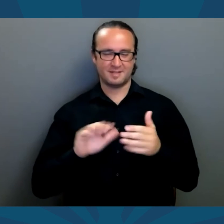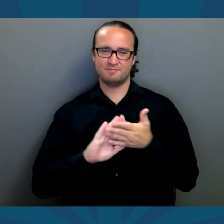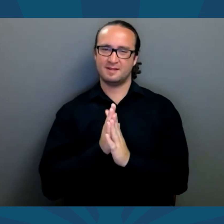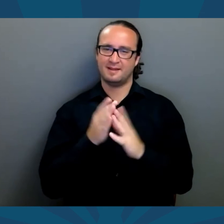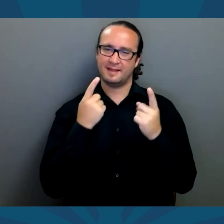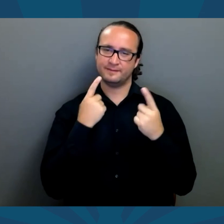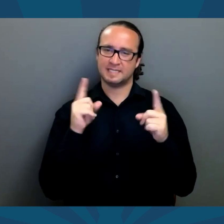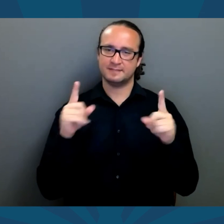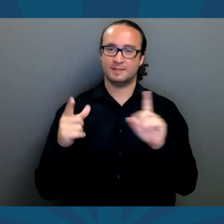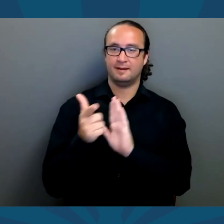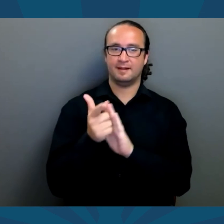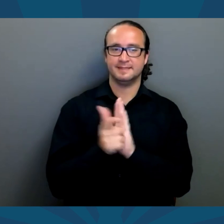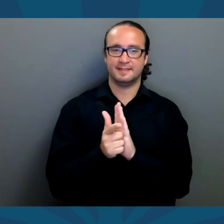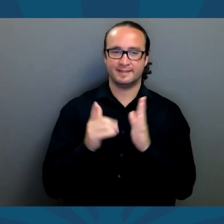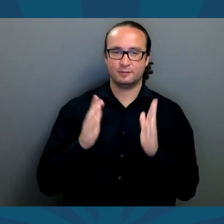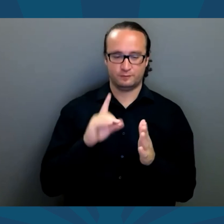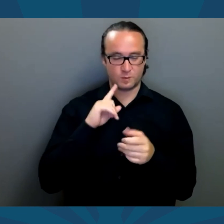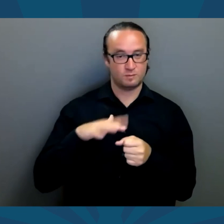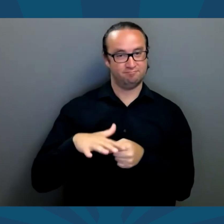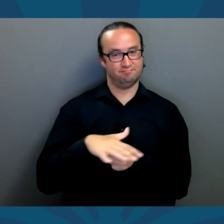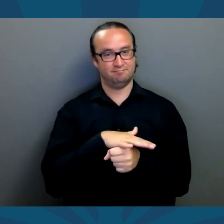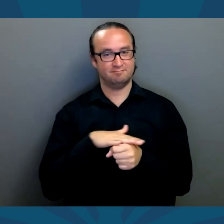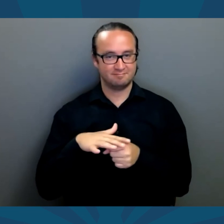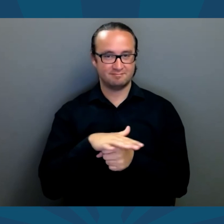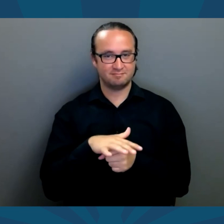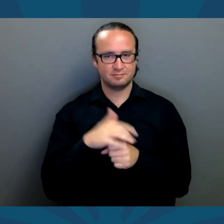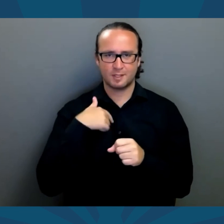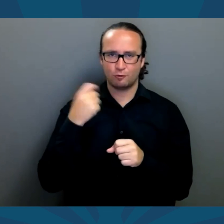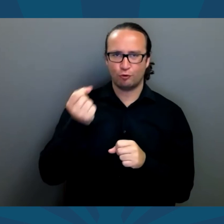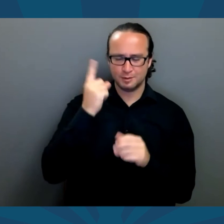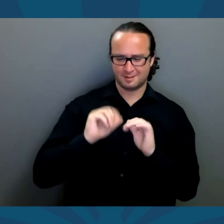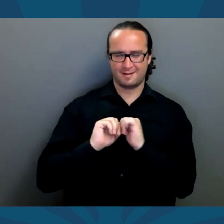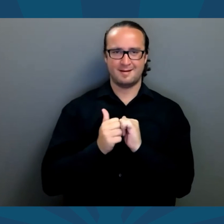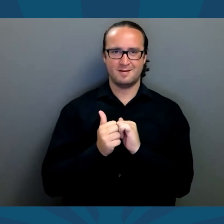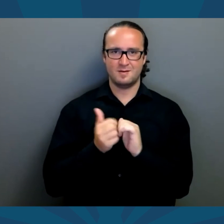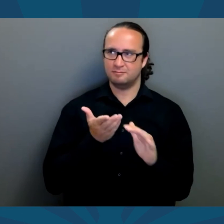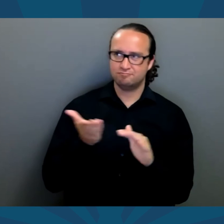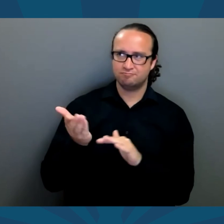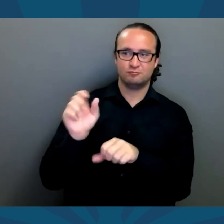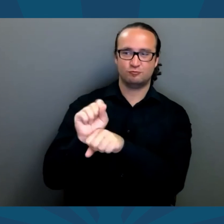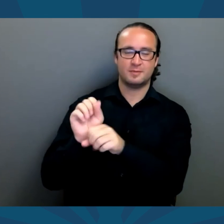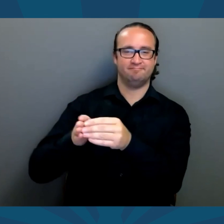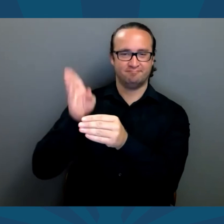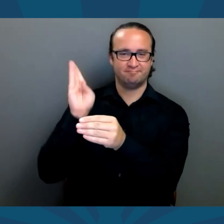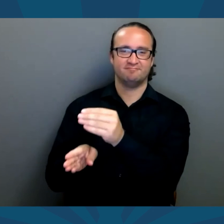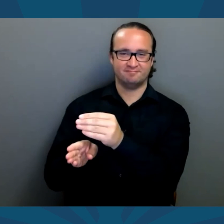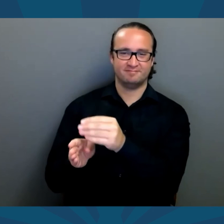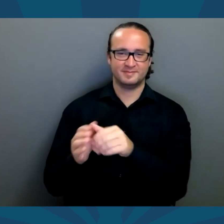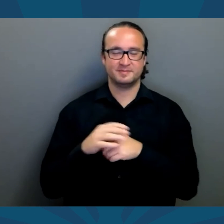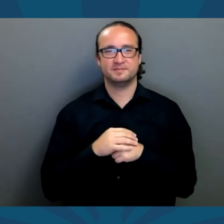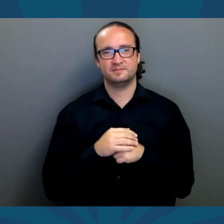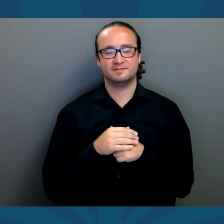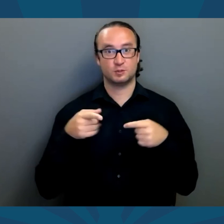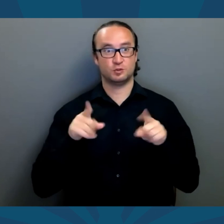I'm very proud I can be an effective legislator for our district, and I understand how to get the